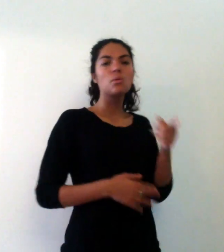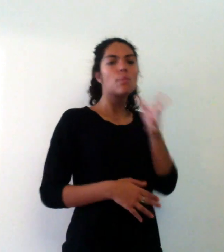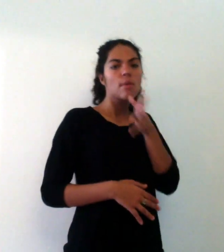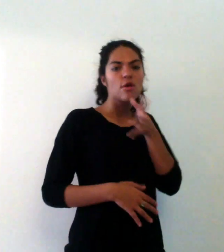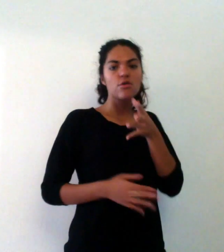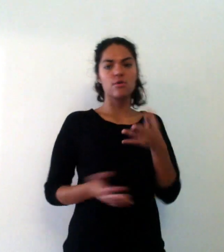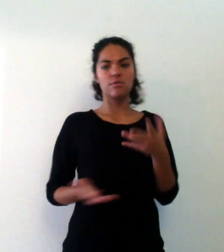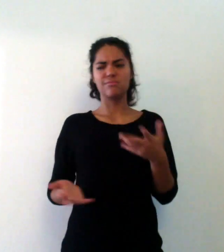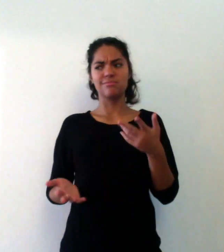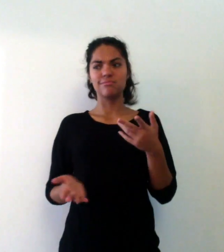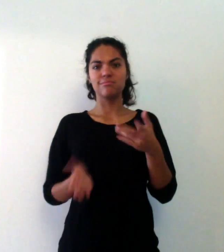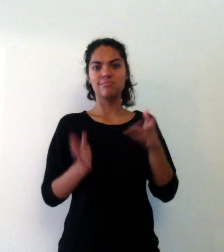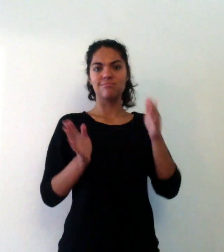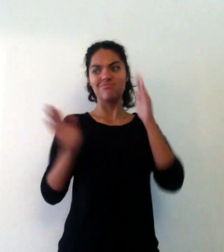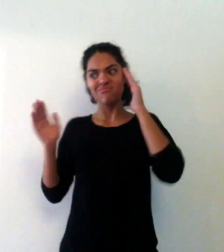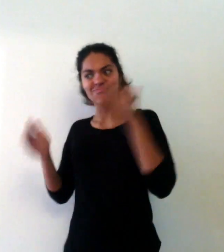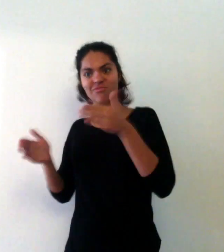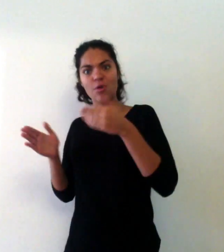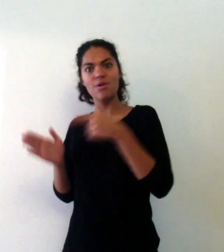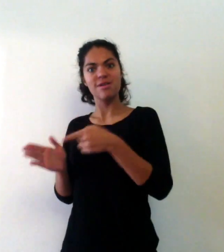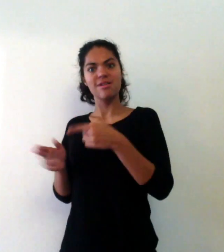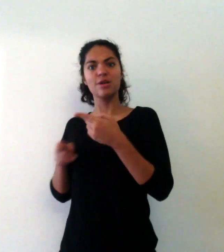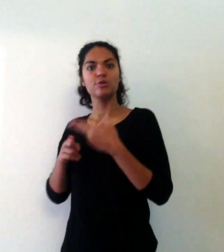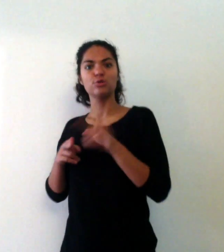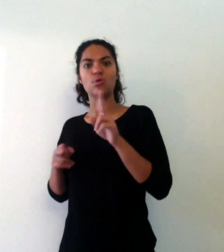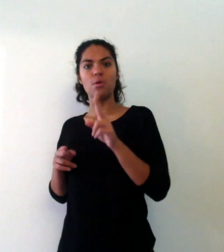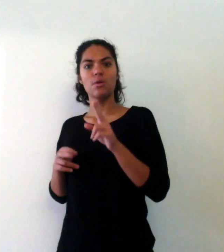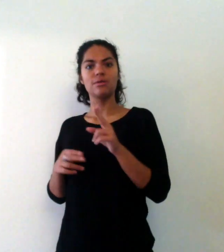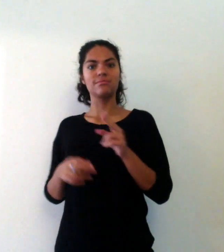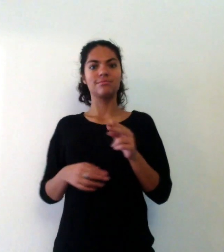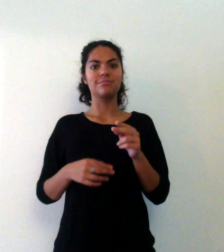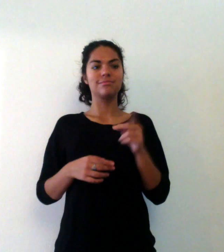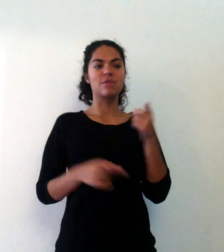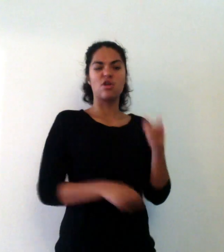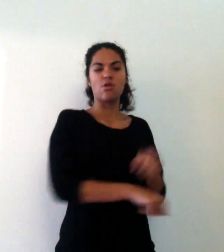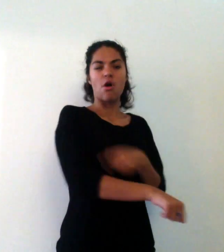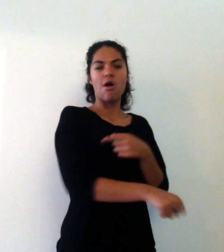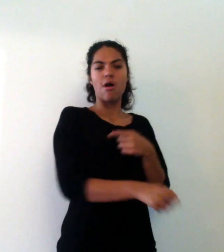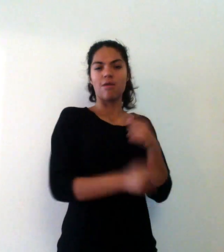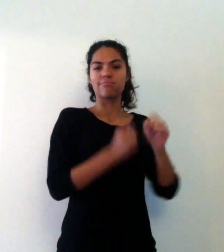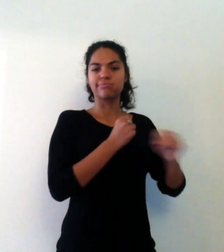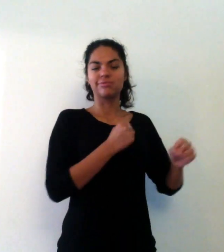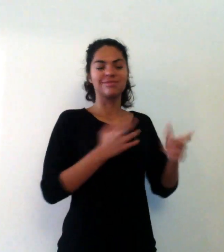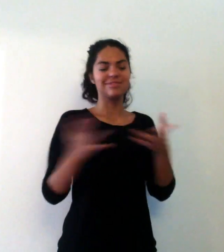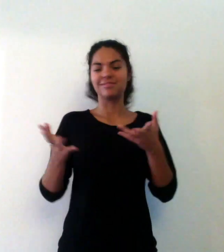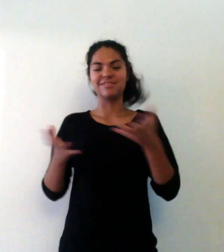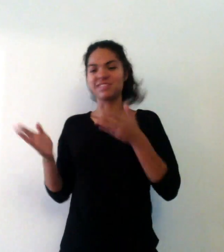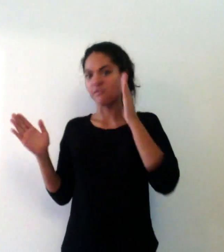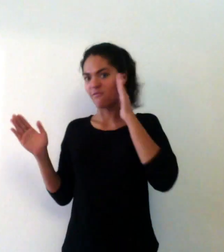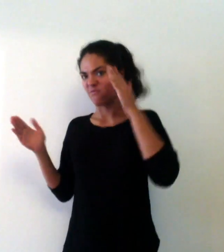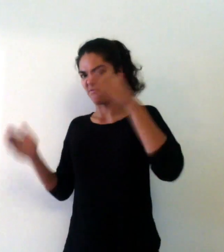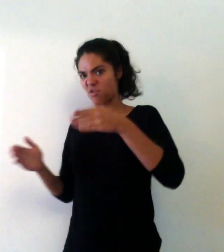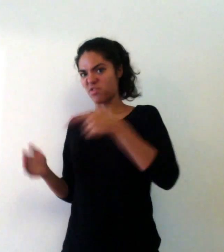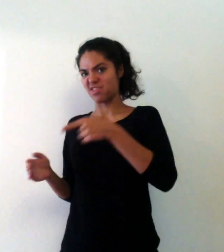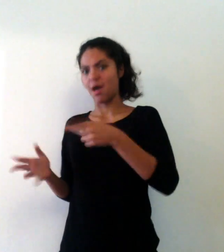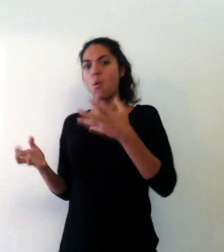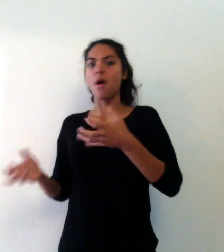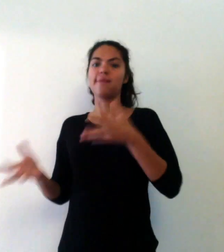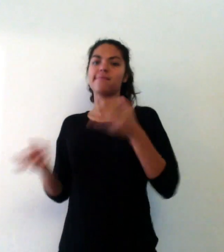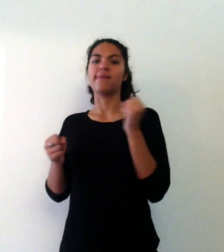I think of a John Wesley who was raised in a home of 18 children. And one day he came to his mother and says, "Mom, how